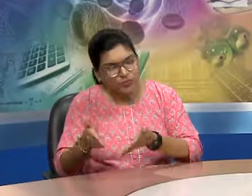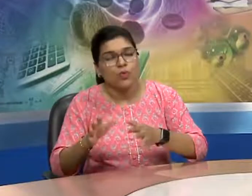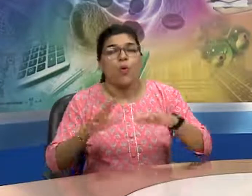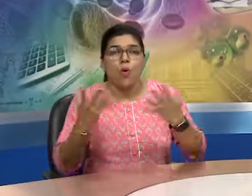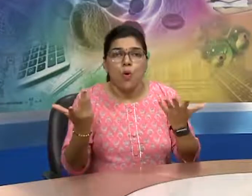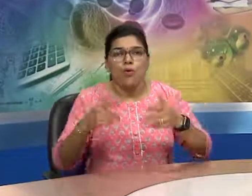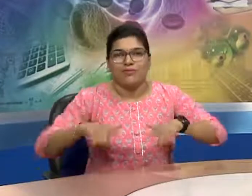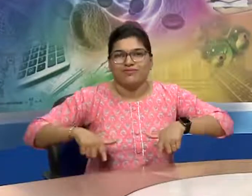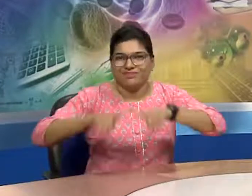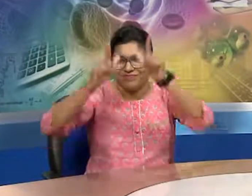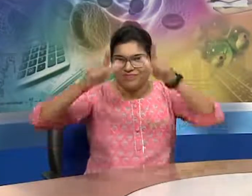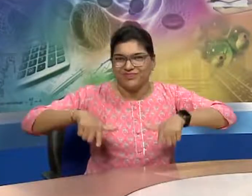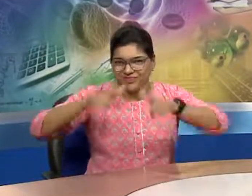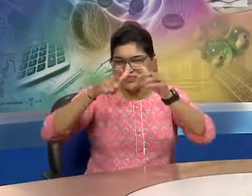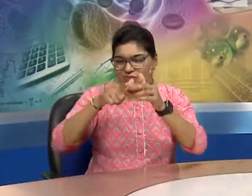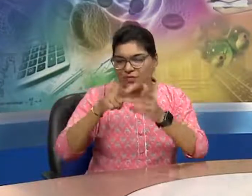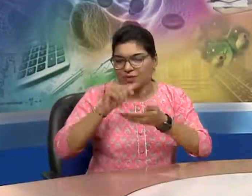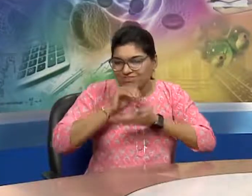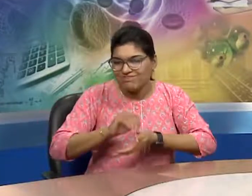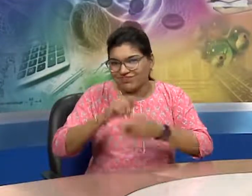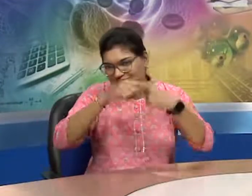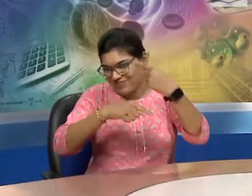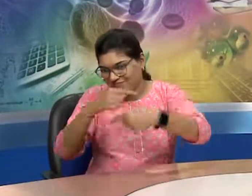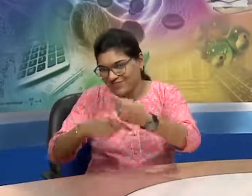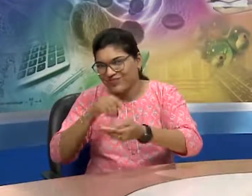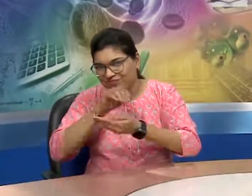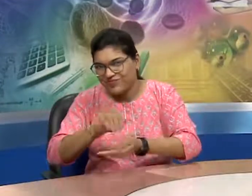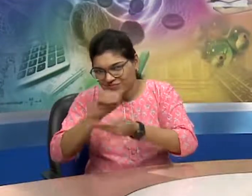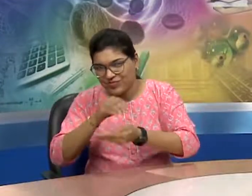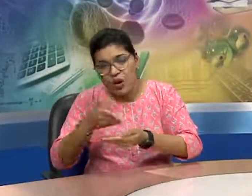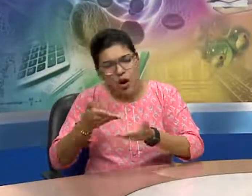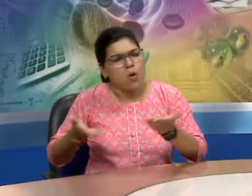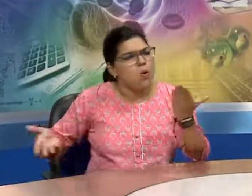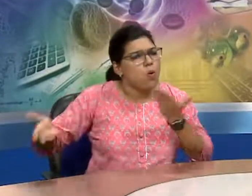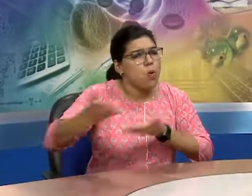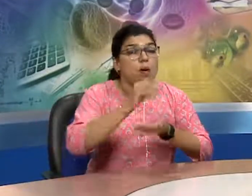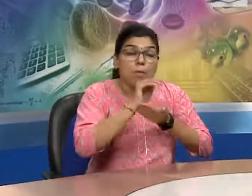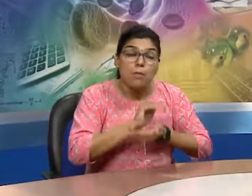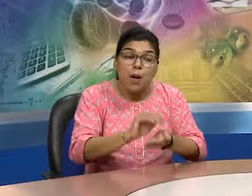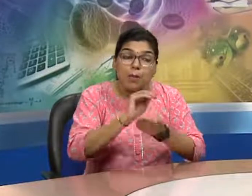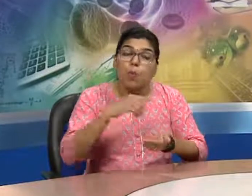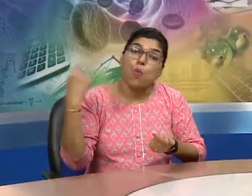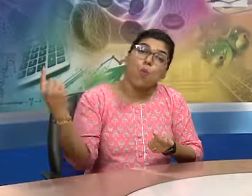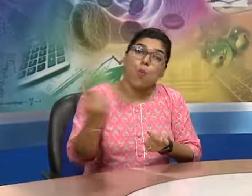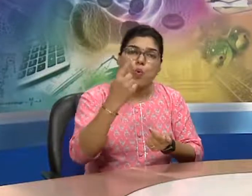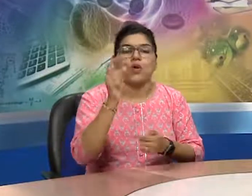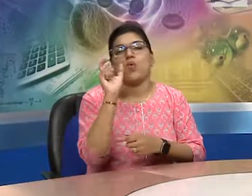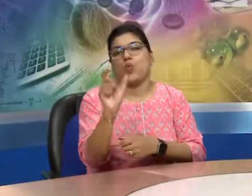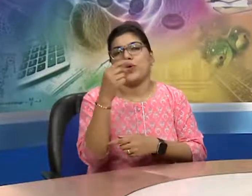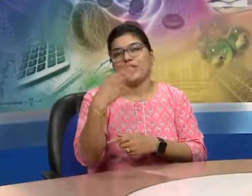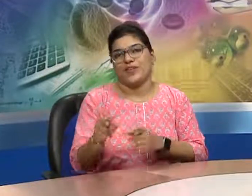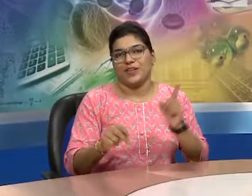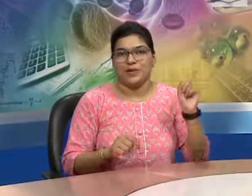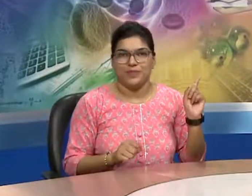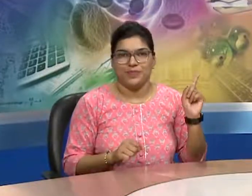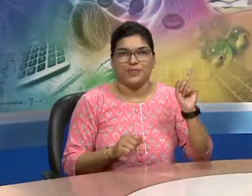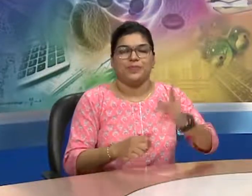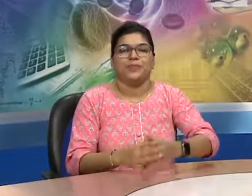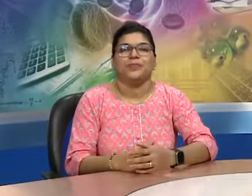babies, and we human also have babies. So all the animals which are on earth, they all have babies. So this word is